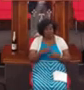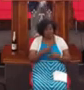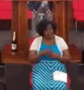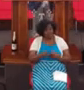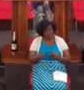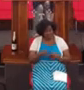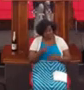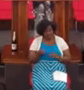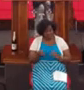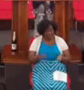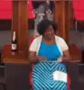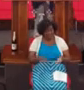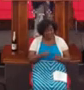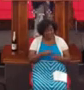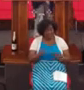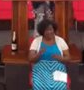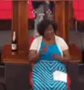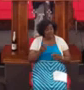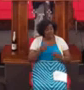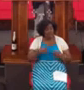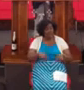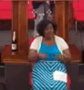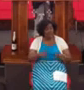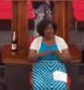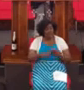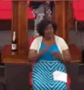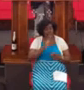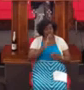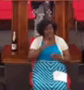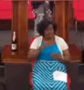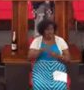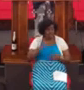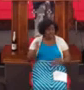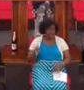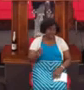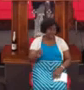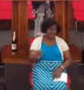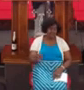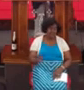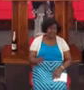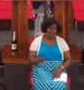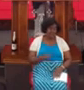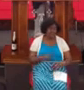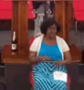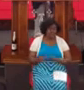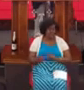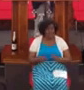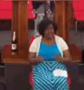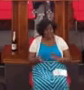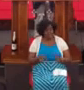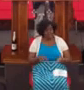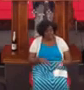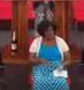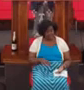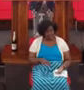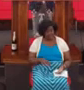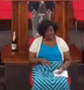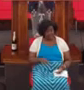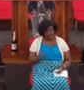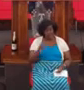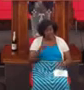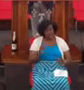die. But where are you going to spend eternity when you do die? Nobody